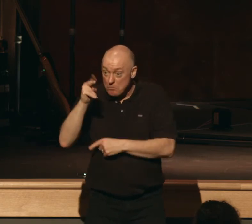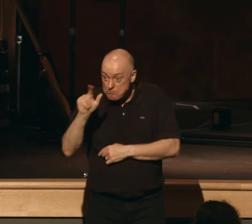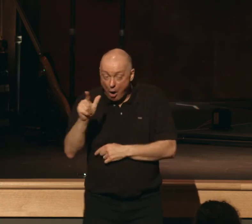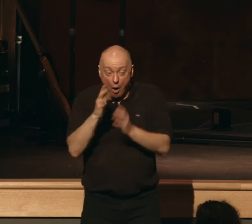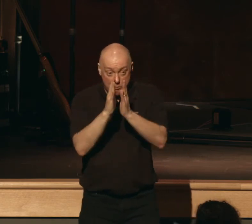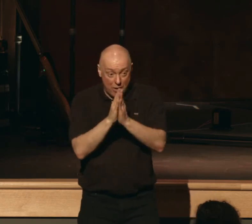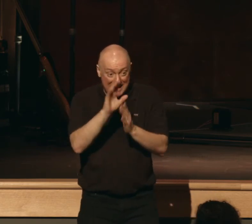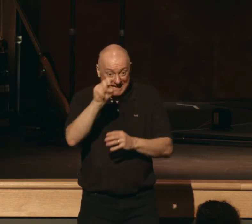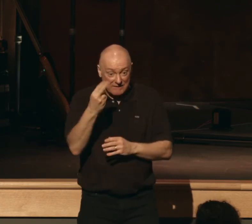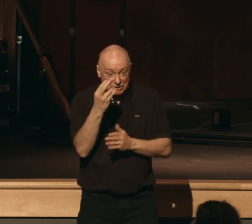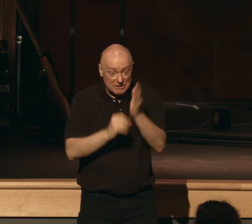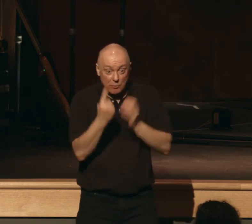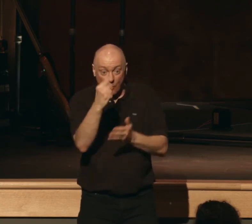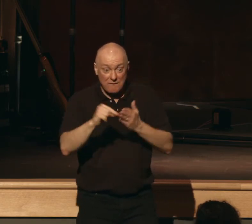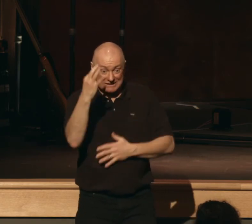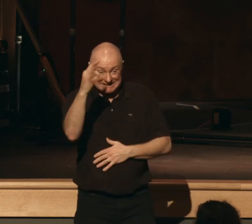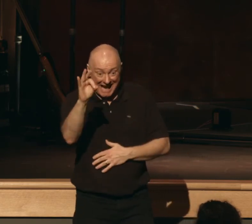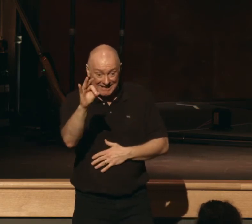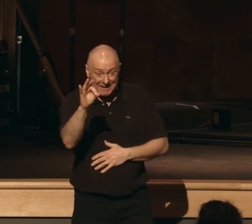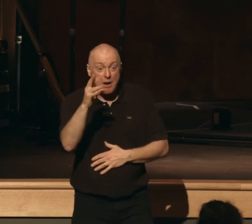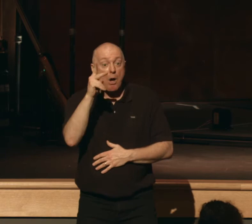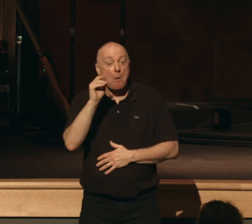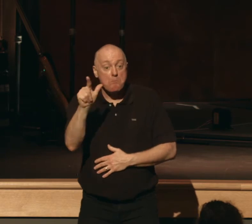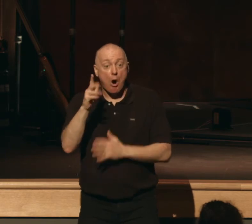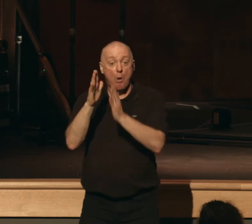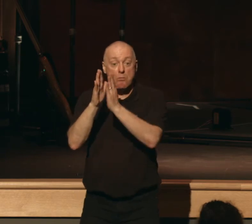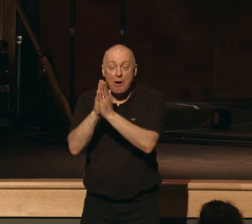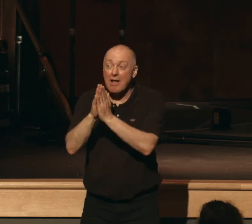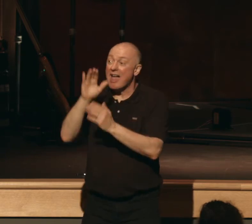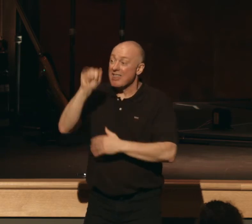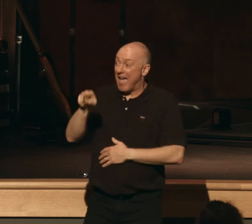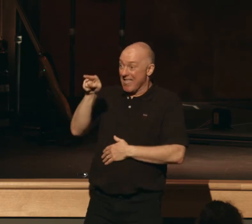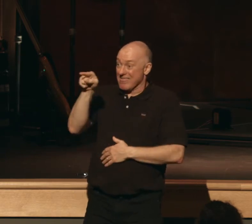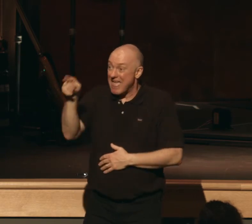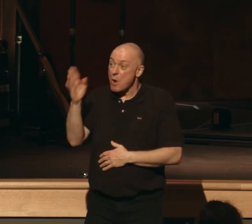for. Ephesians chapter 1, verse 19, I'll read it to you. He prayed this,